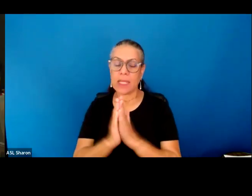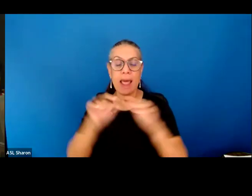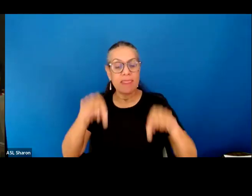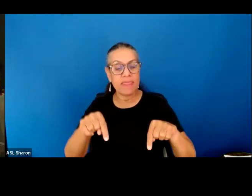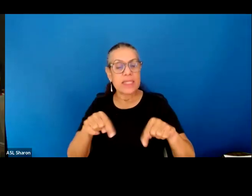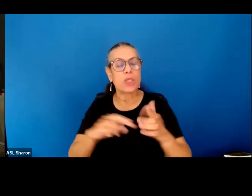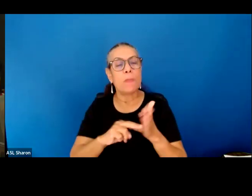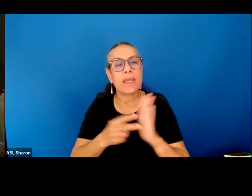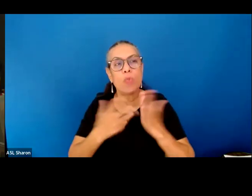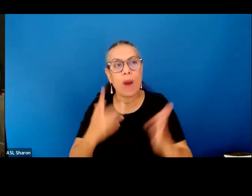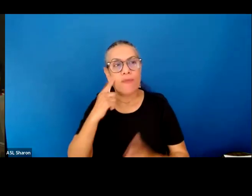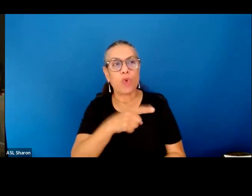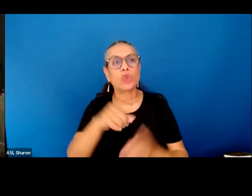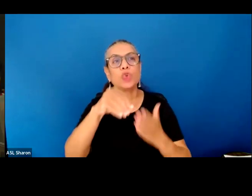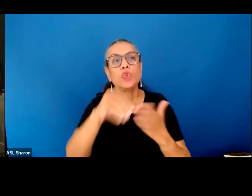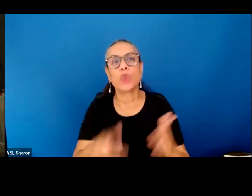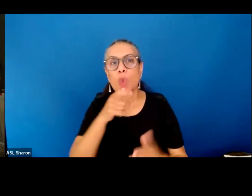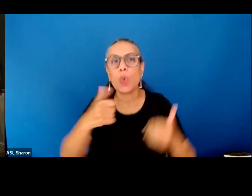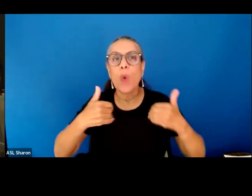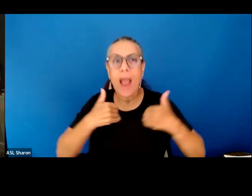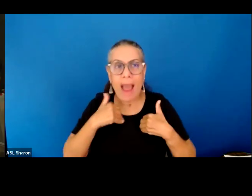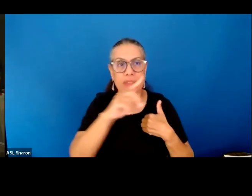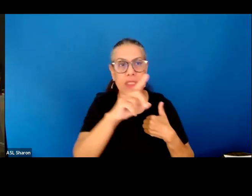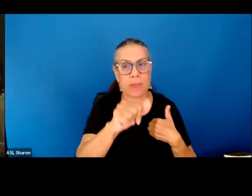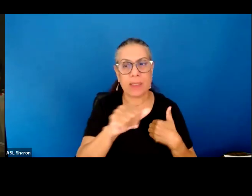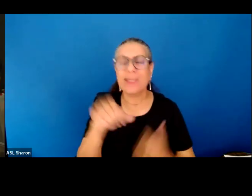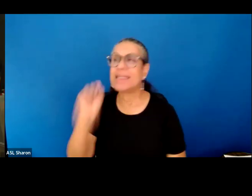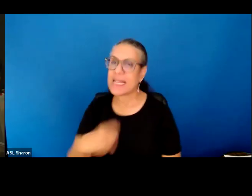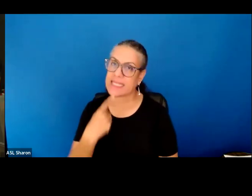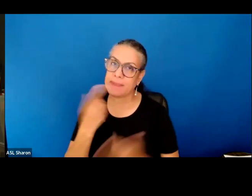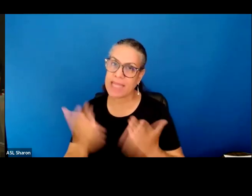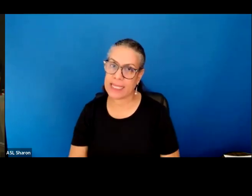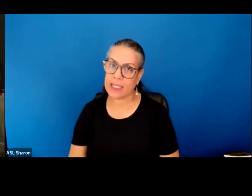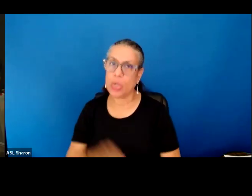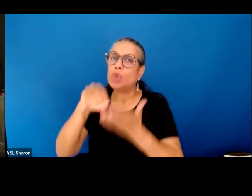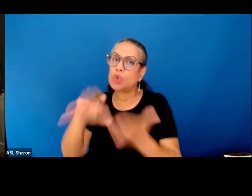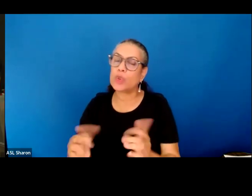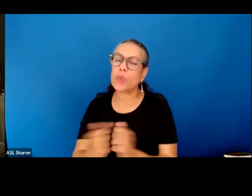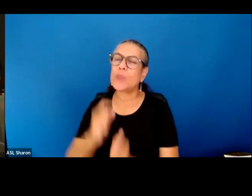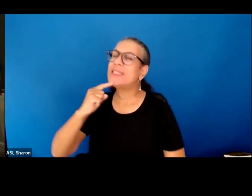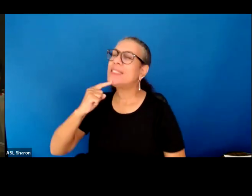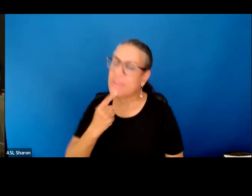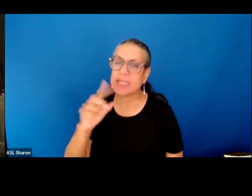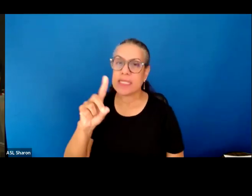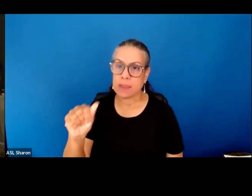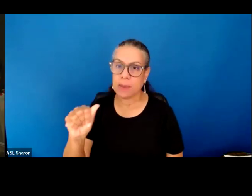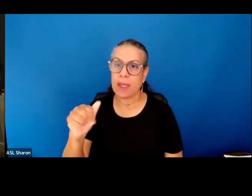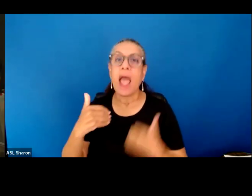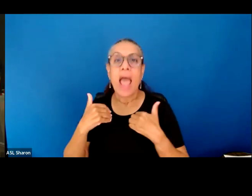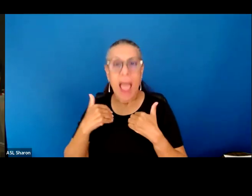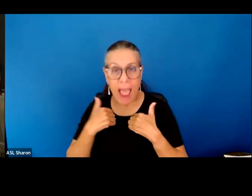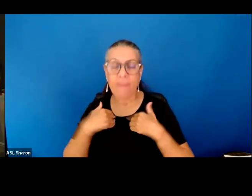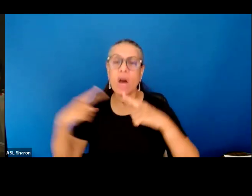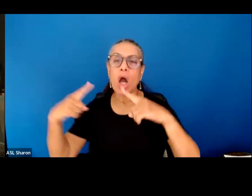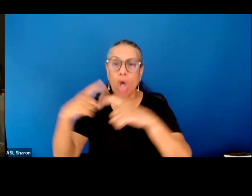mean for our students with disabilities? And yes, I'm saying it here, students with severe disabilities do have a